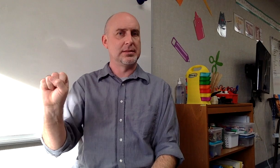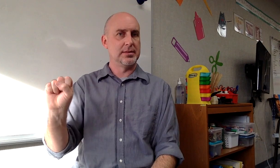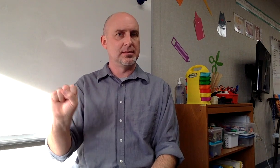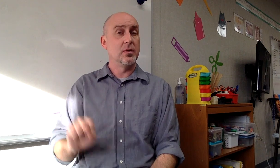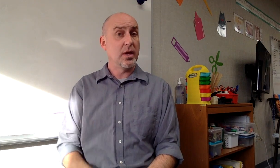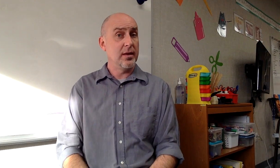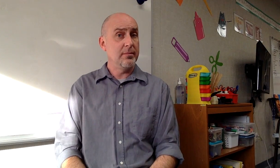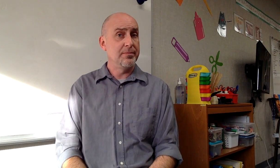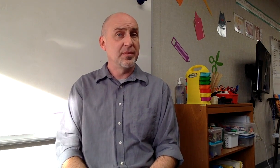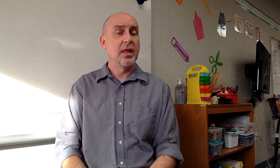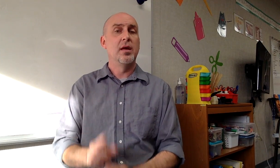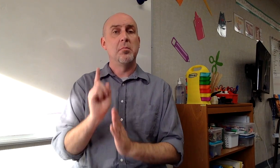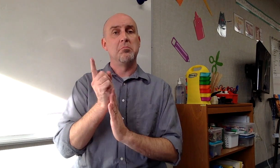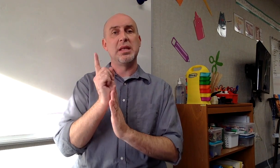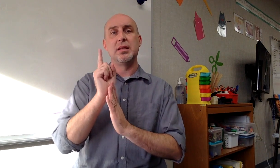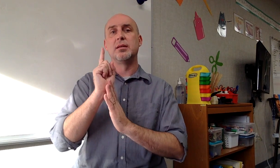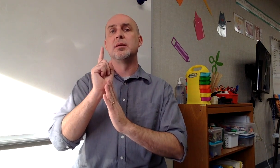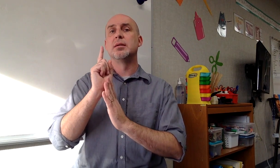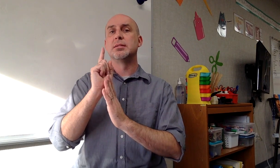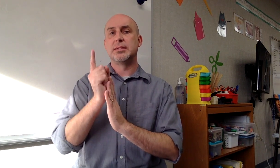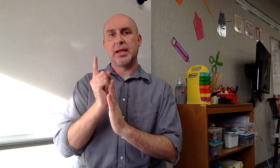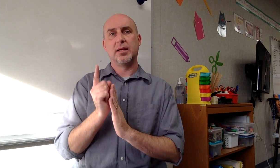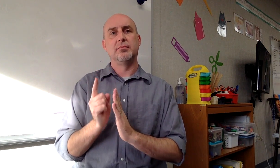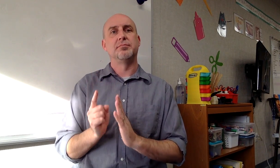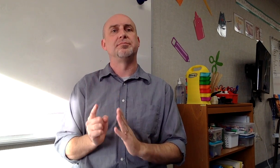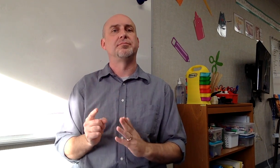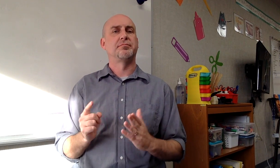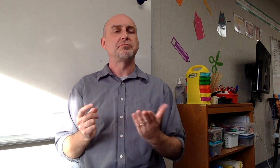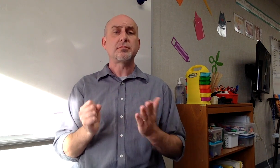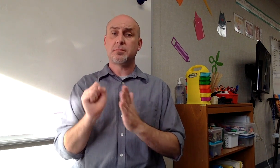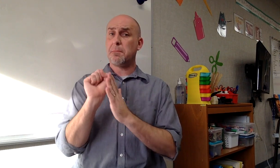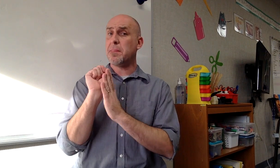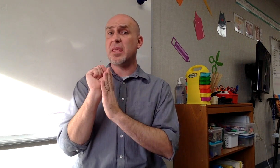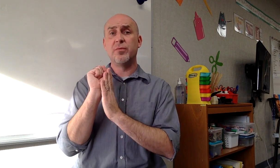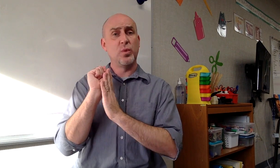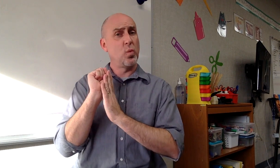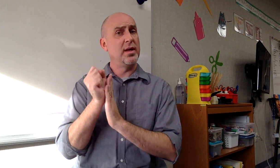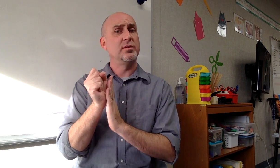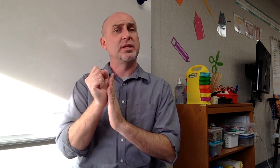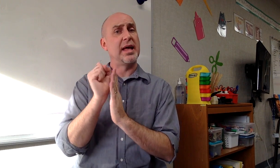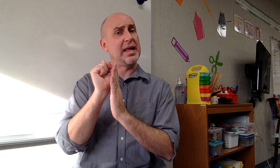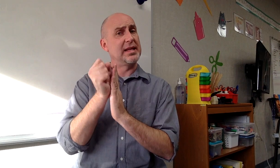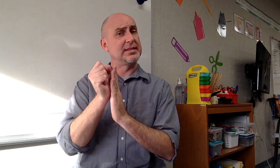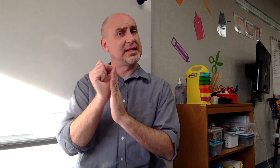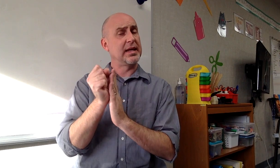seconds, okay? Minute, second. If you want, you can add a S, second.